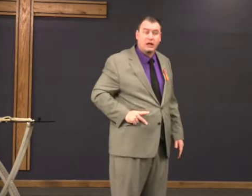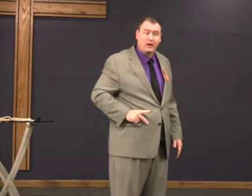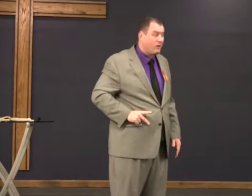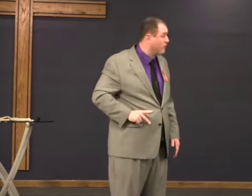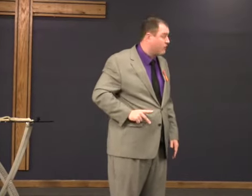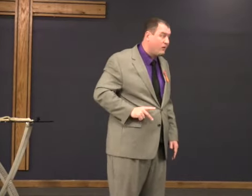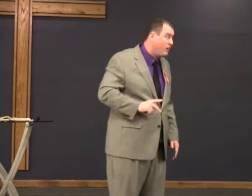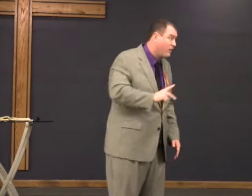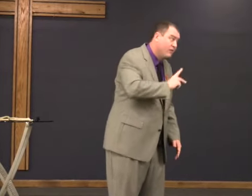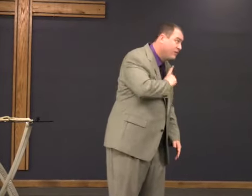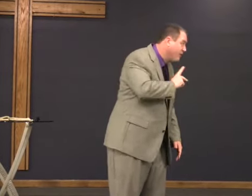I know